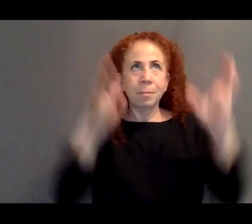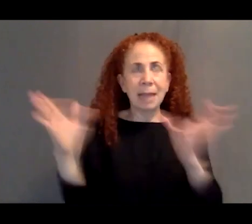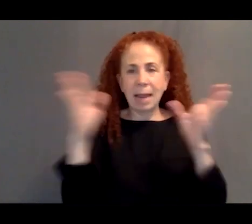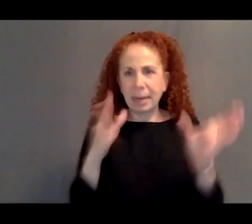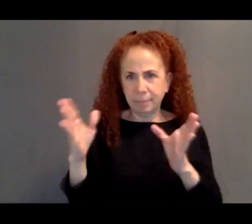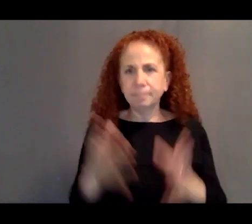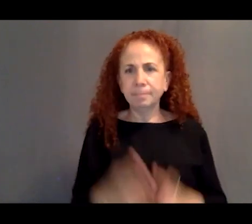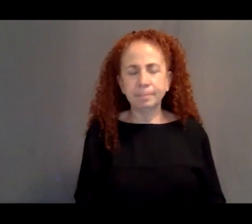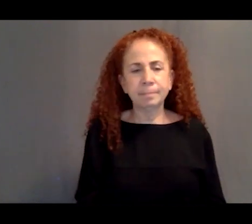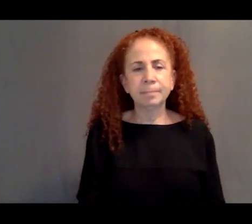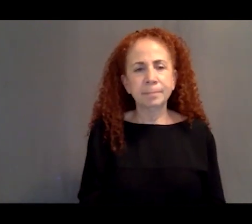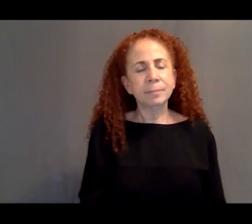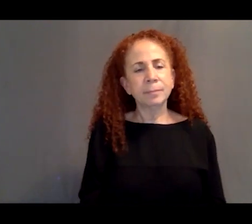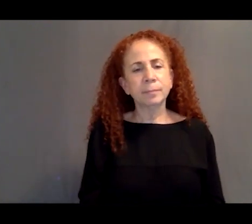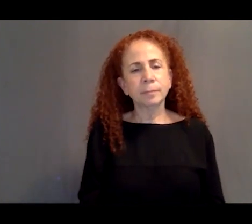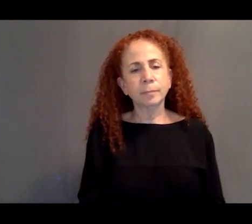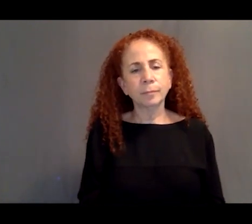So